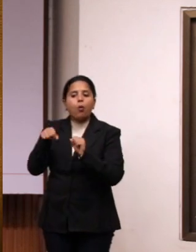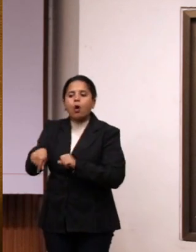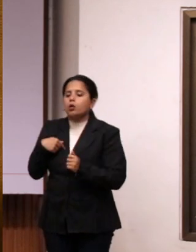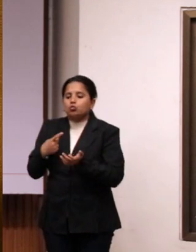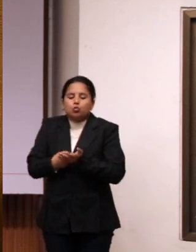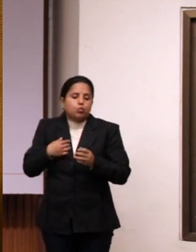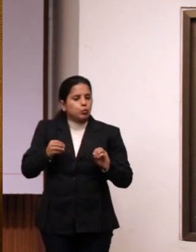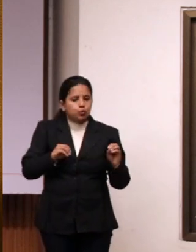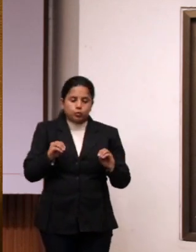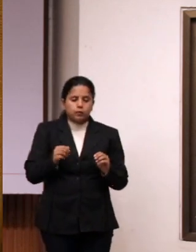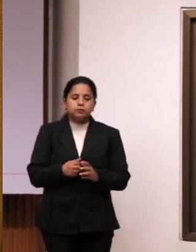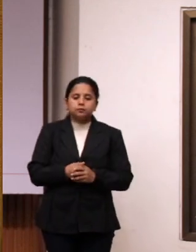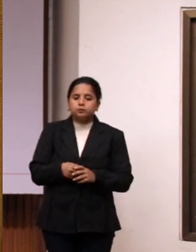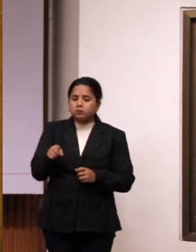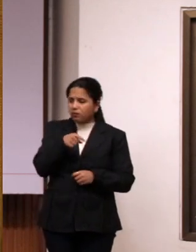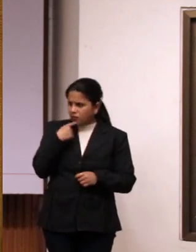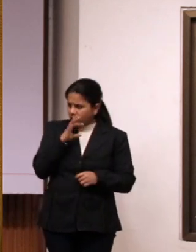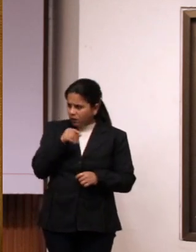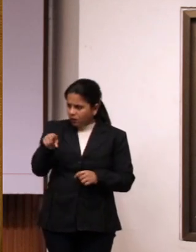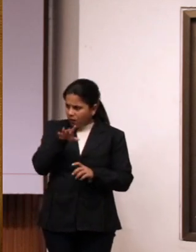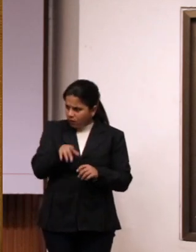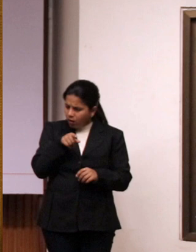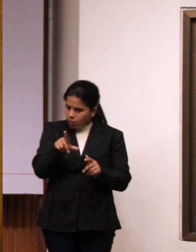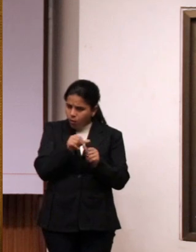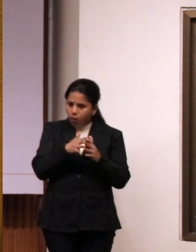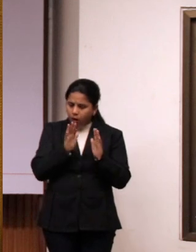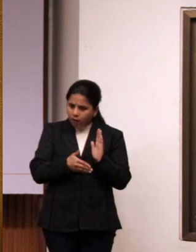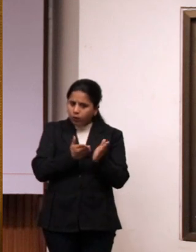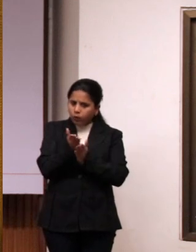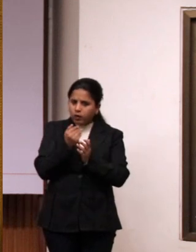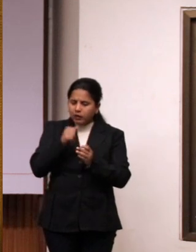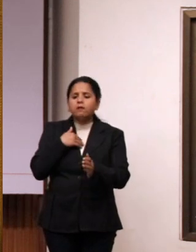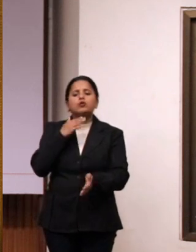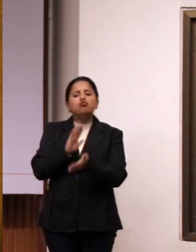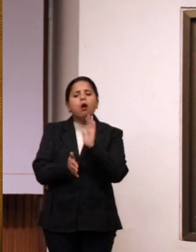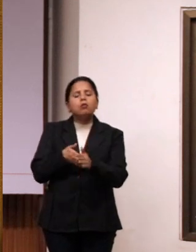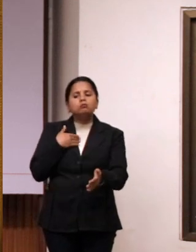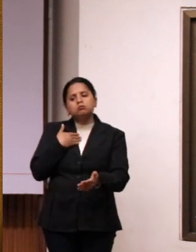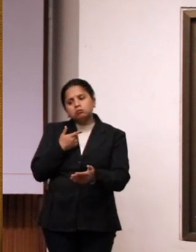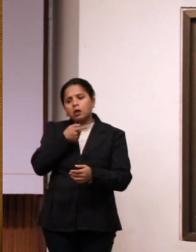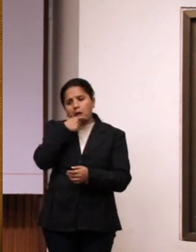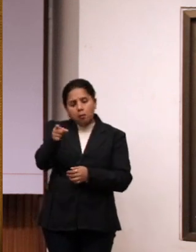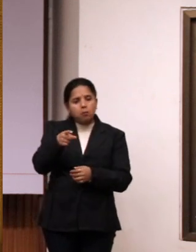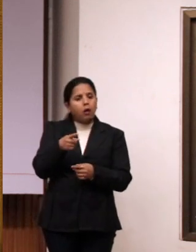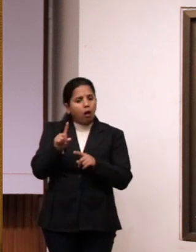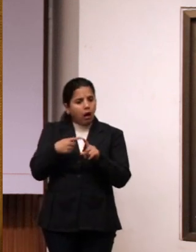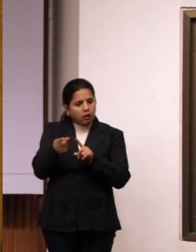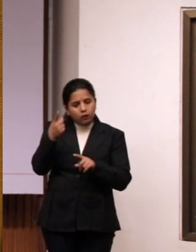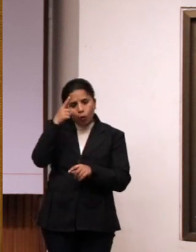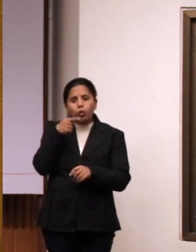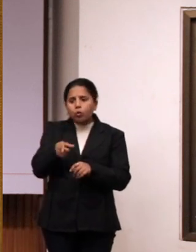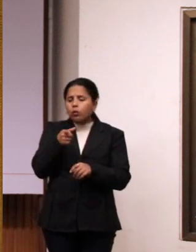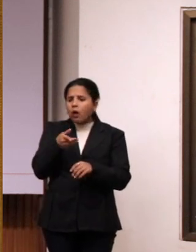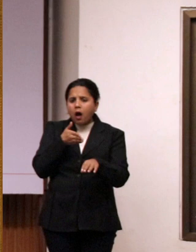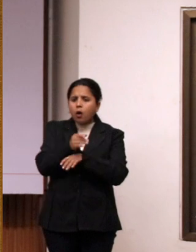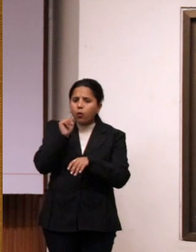jurisdiction. So is there a, like under the law, is there a way that we can challenge the government for harming